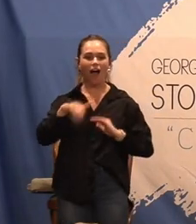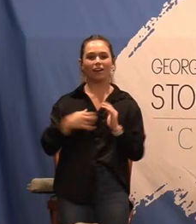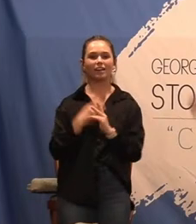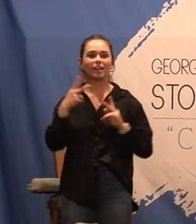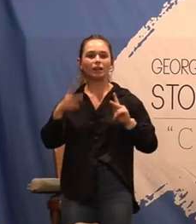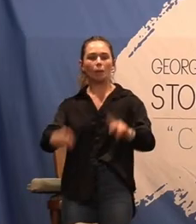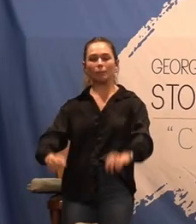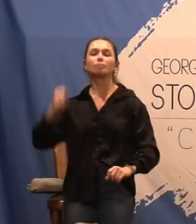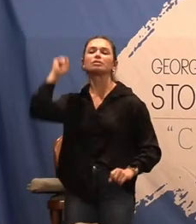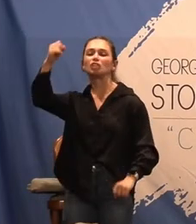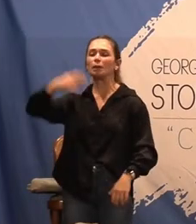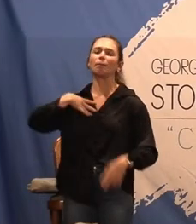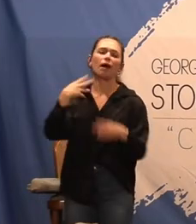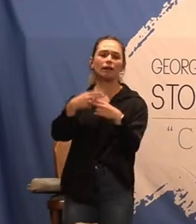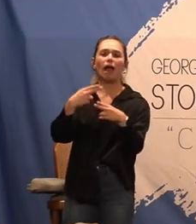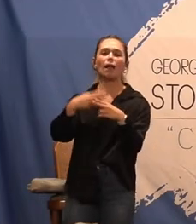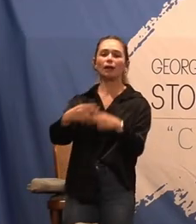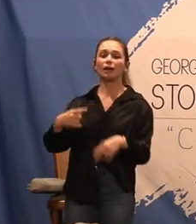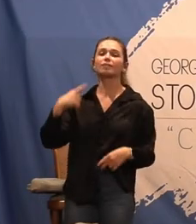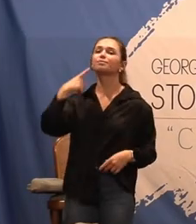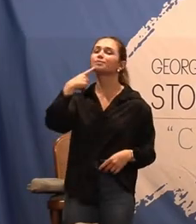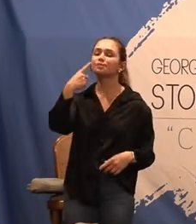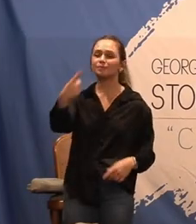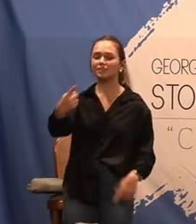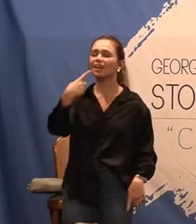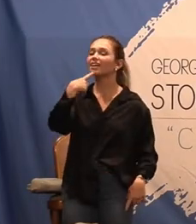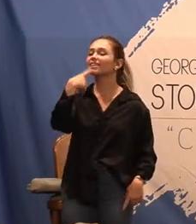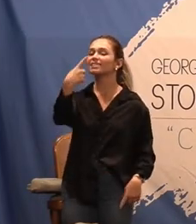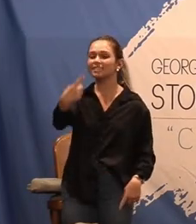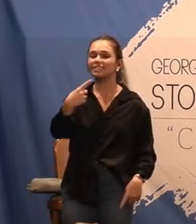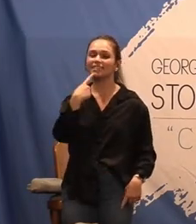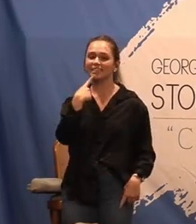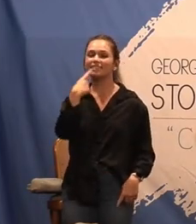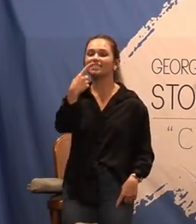going, Chompiras! Chompiras!